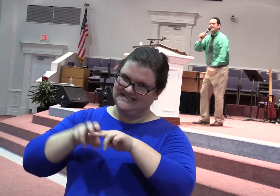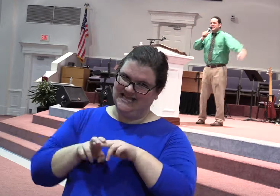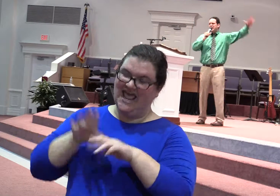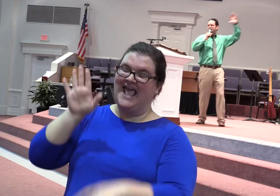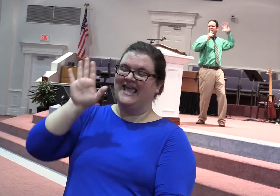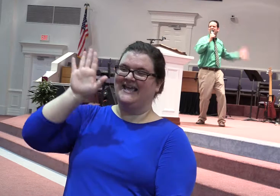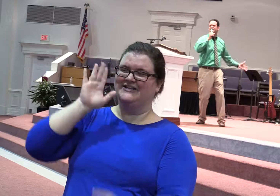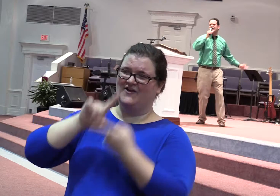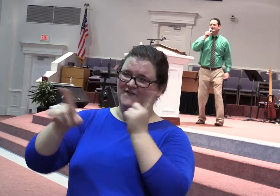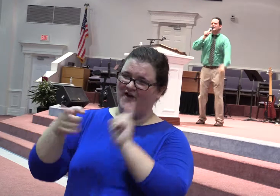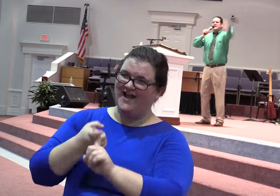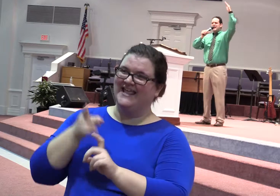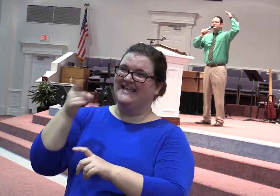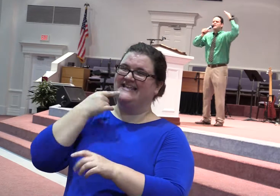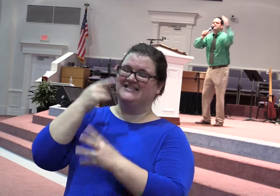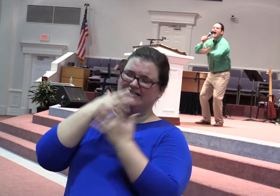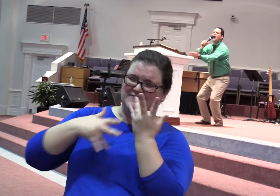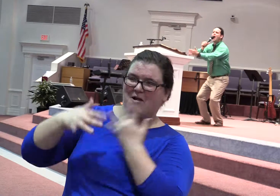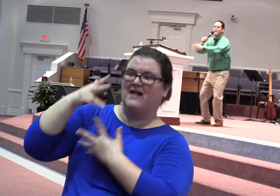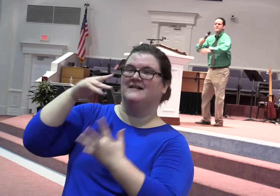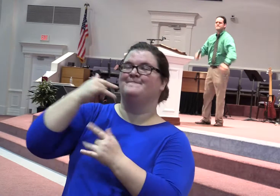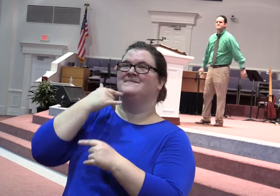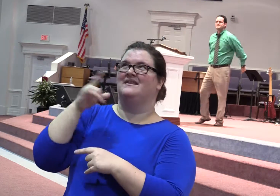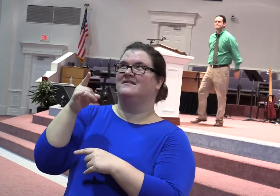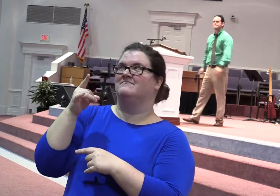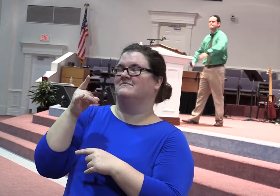bread. He is the incense. He is the Father.